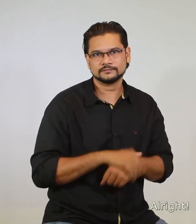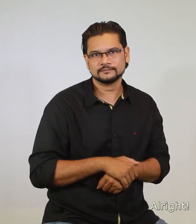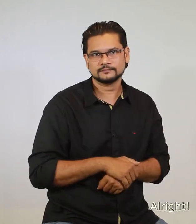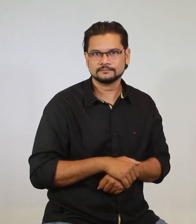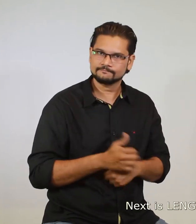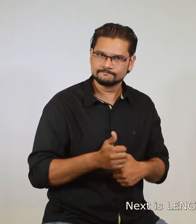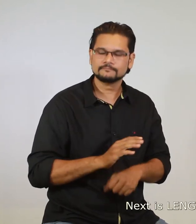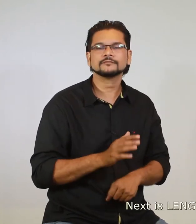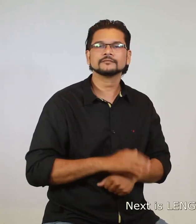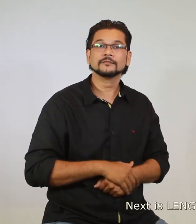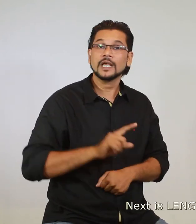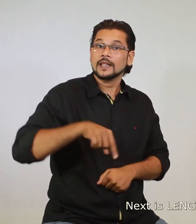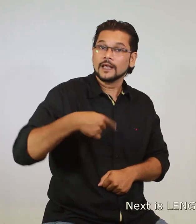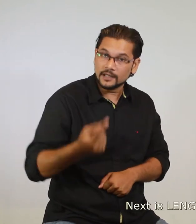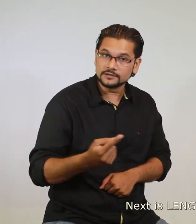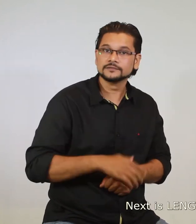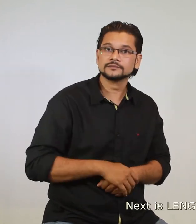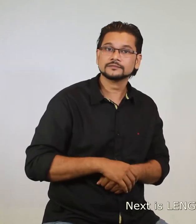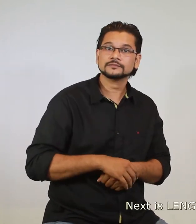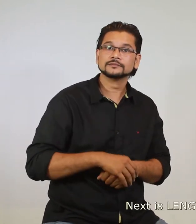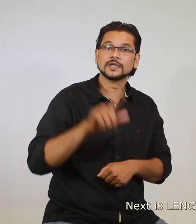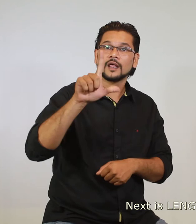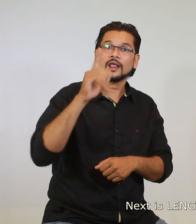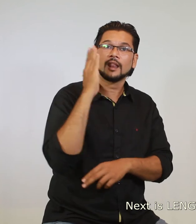Alright? Next is length.